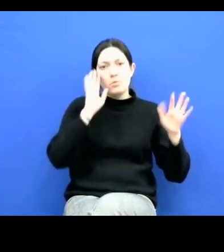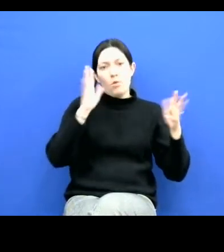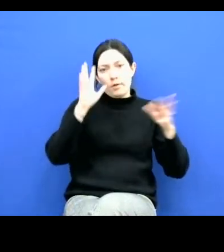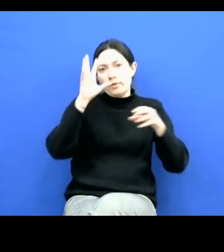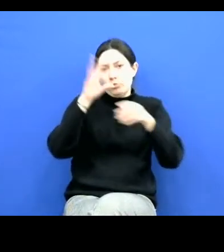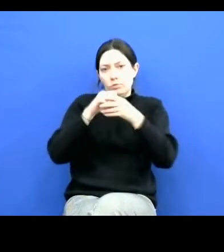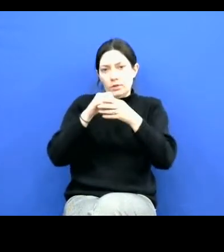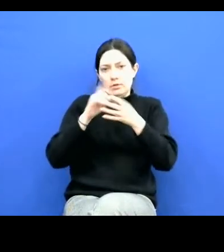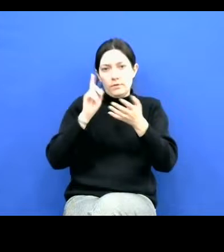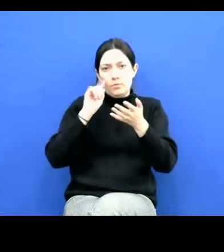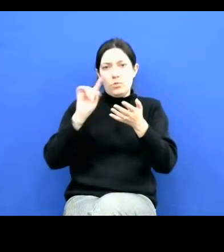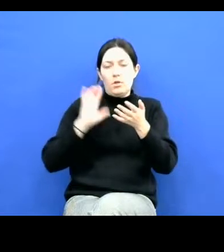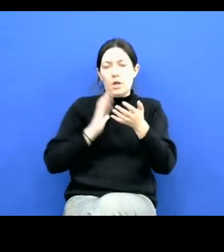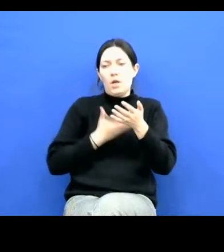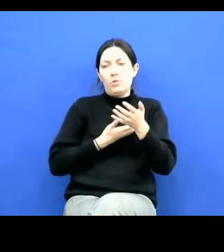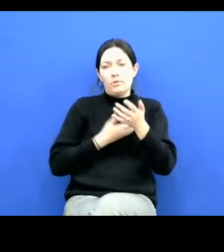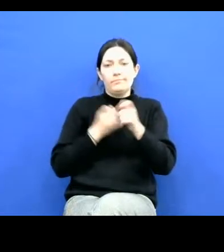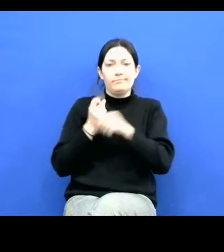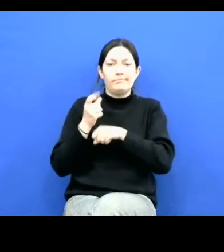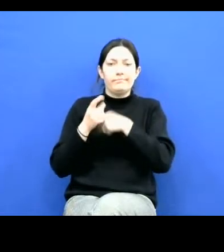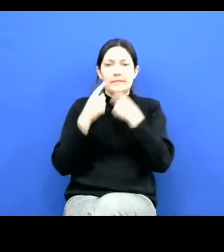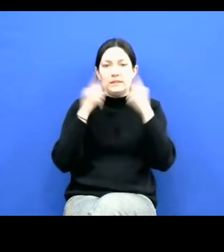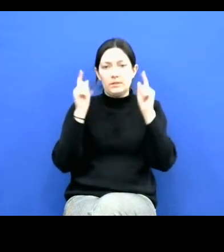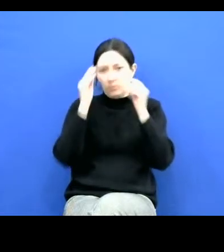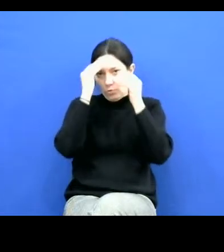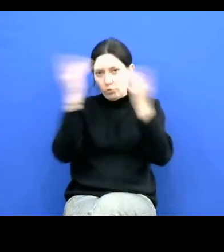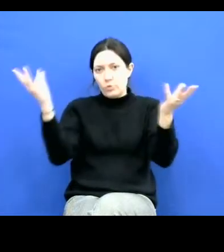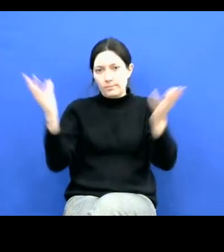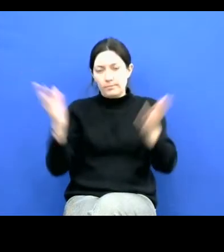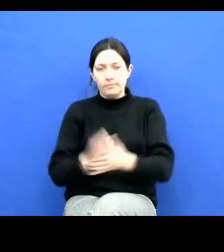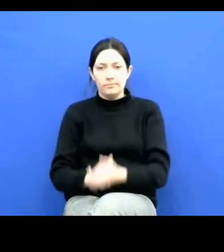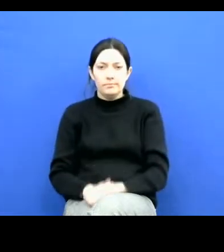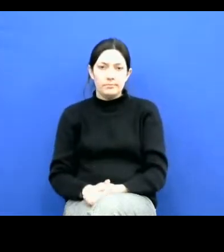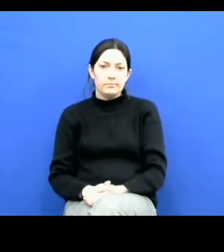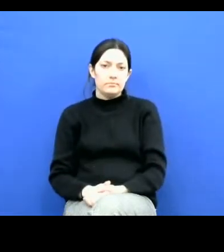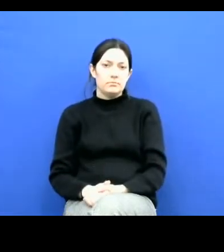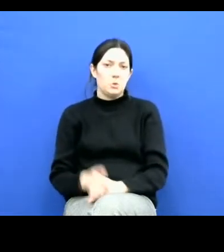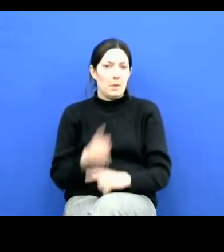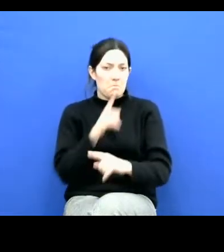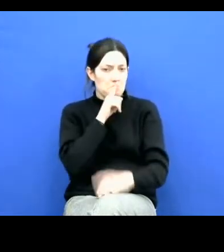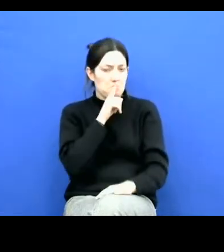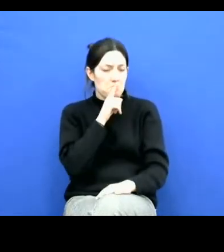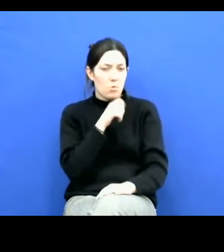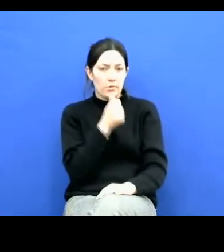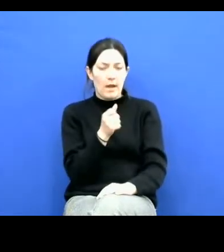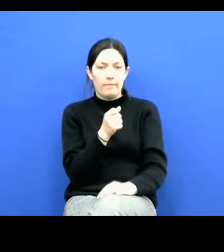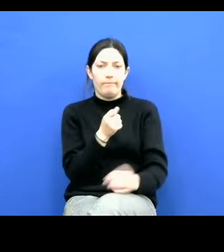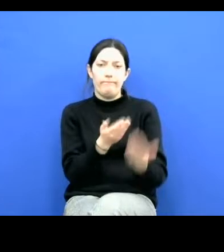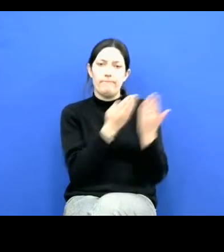our annual disclosure. So, but we are not going to file a material event because